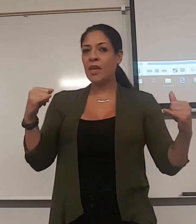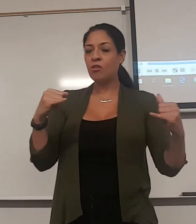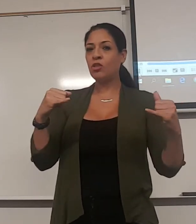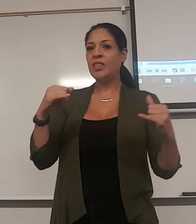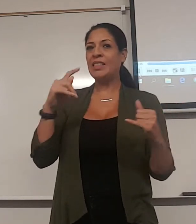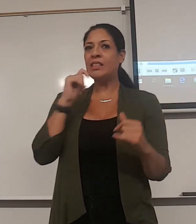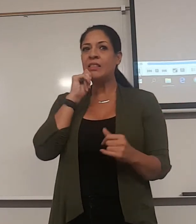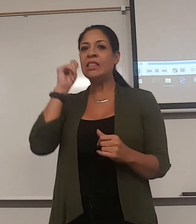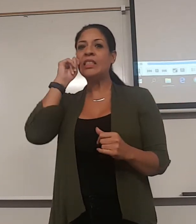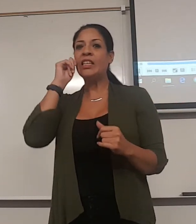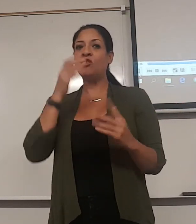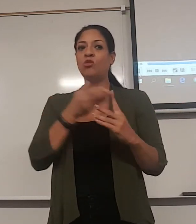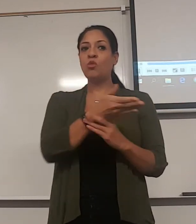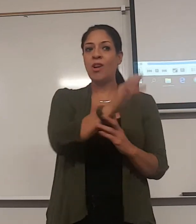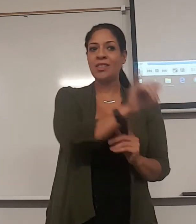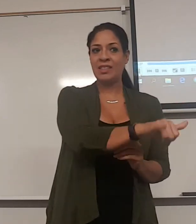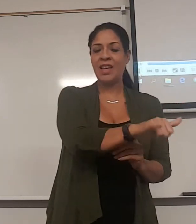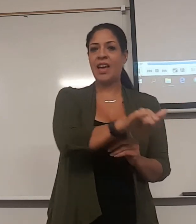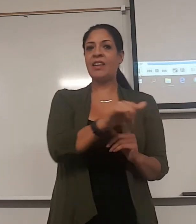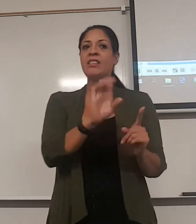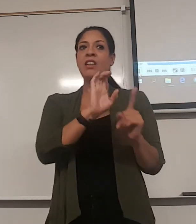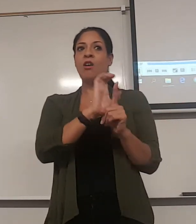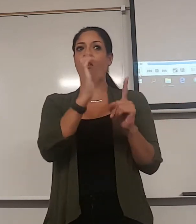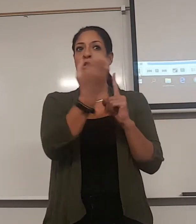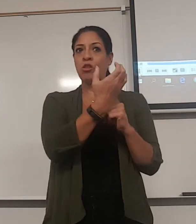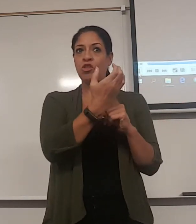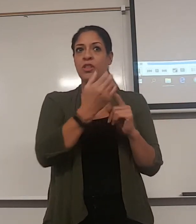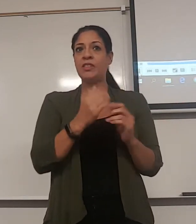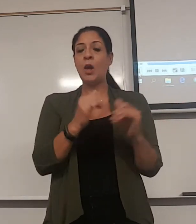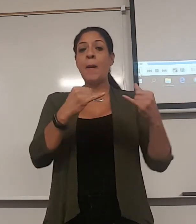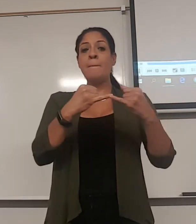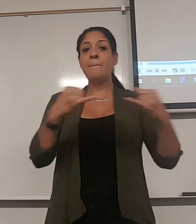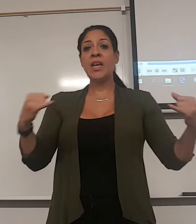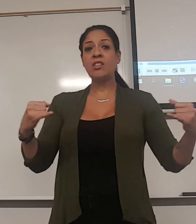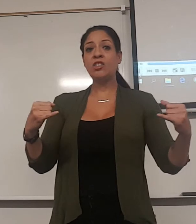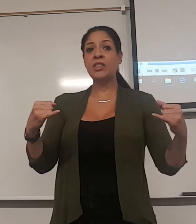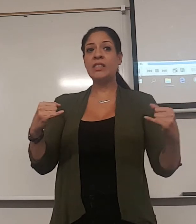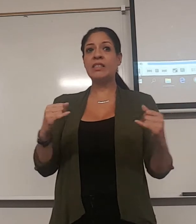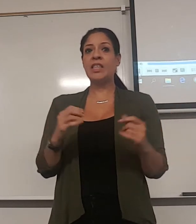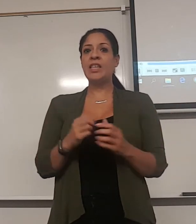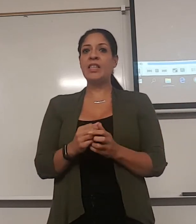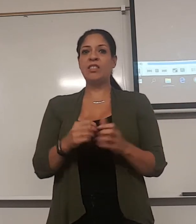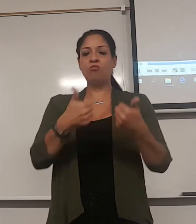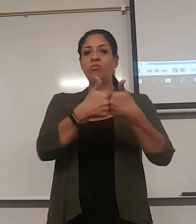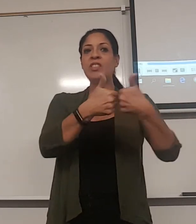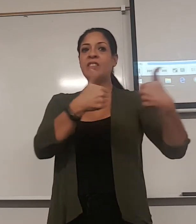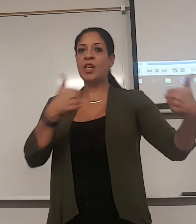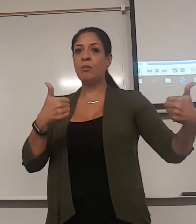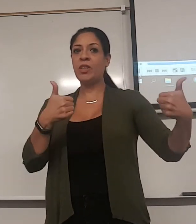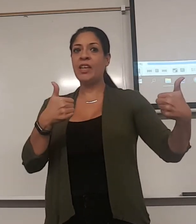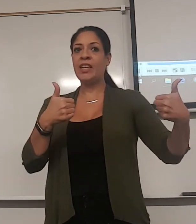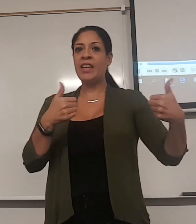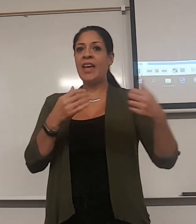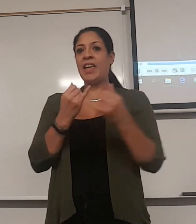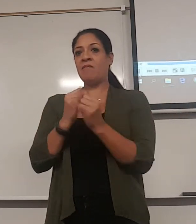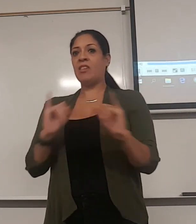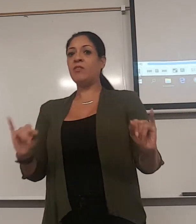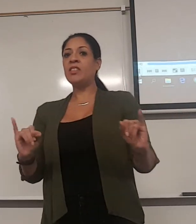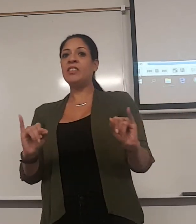both personal and cultural. A boundary is a sense of separateness and individuality that prevents people from being too